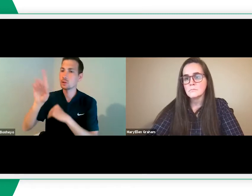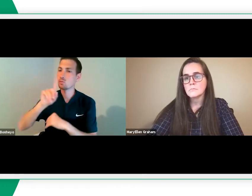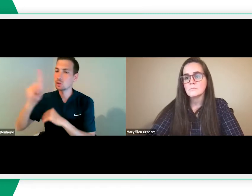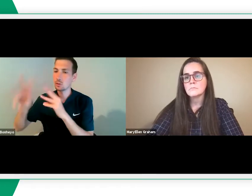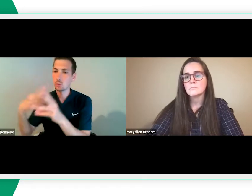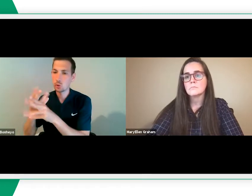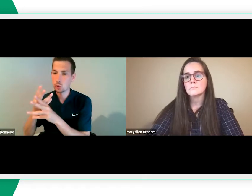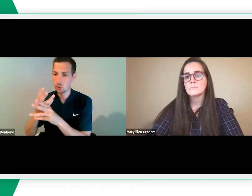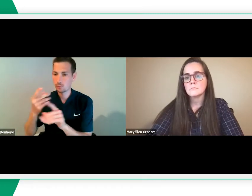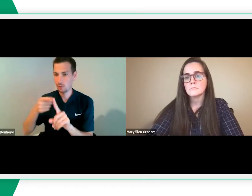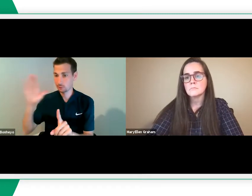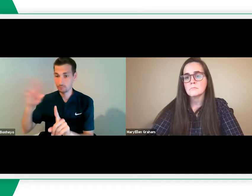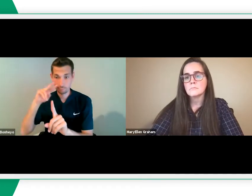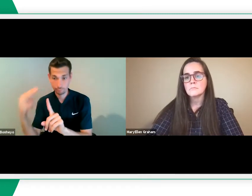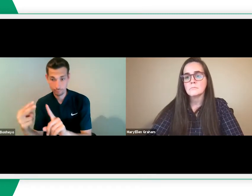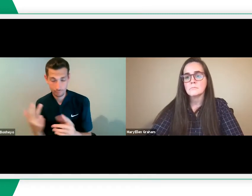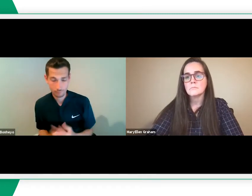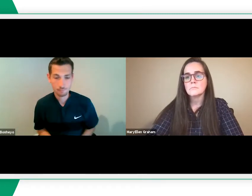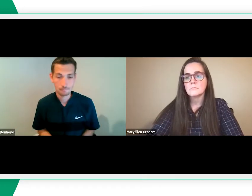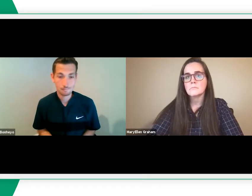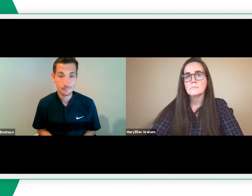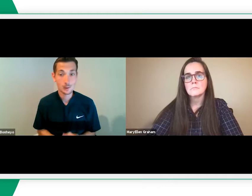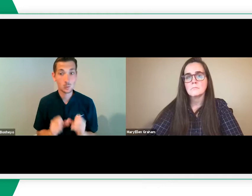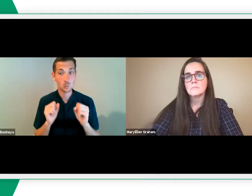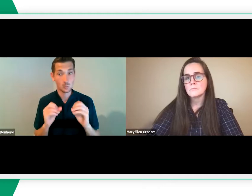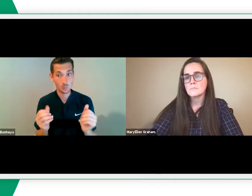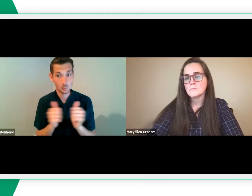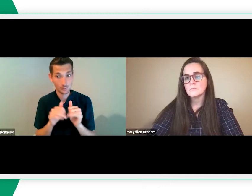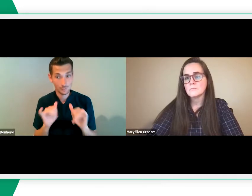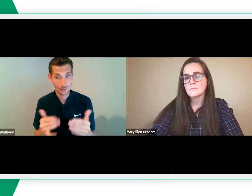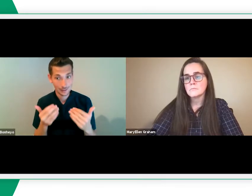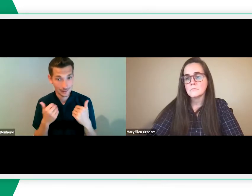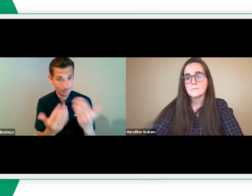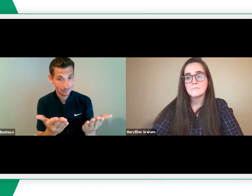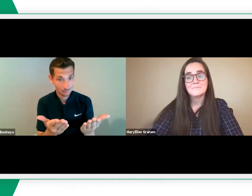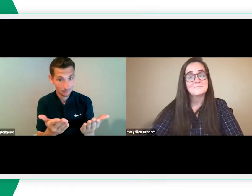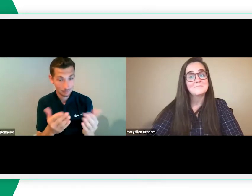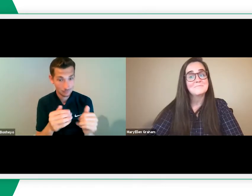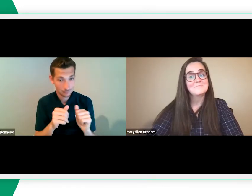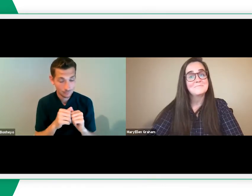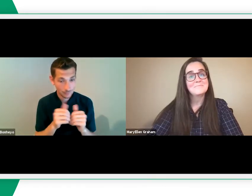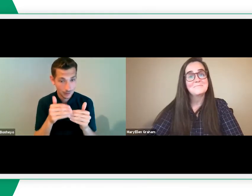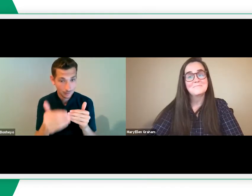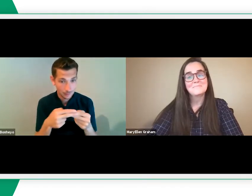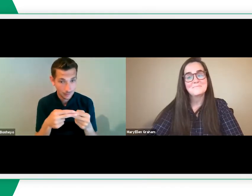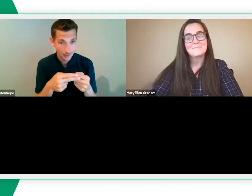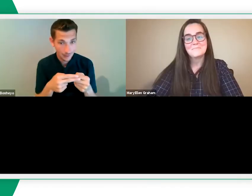addressed in the K-12 setting as people go from college into the real world. So with that